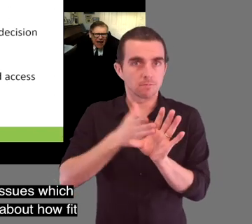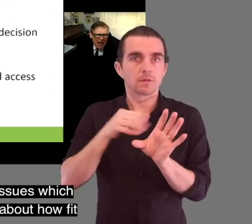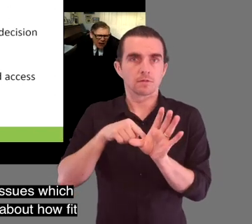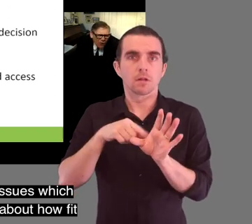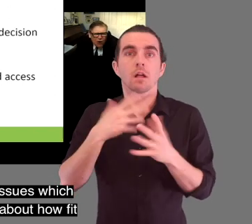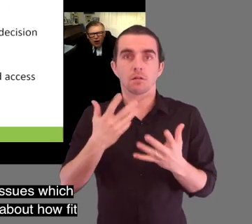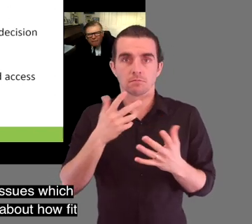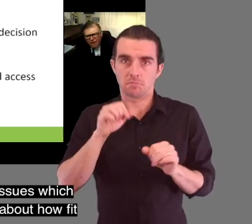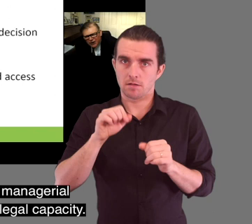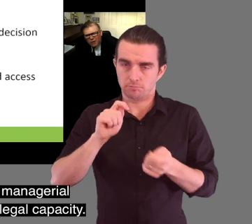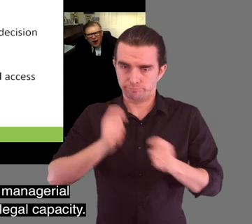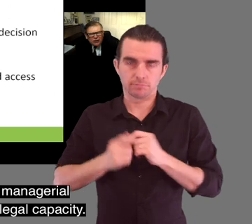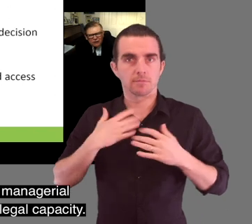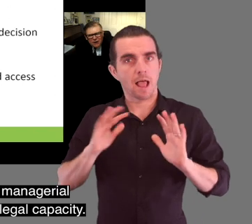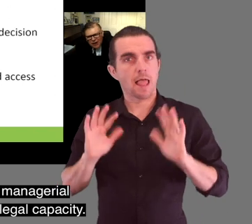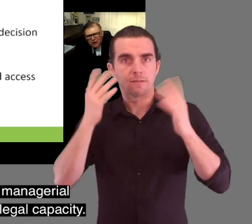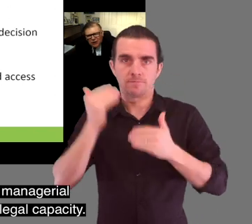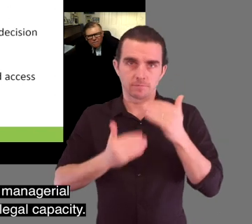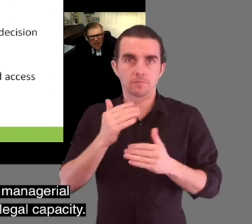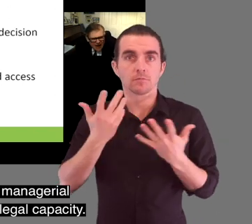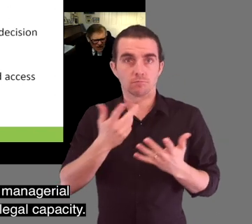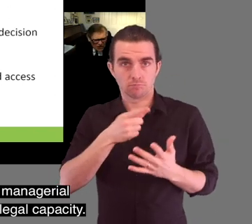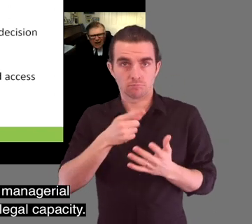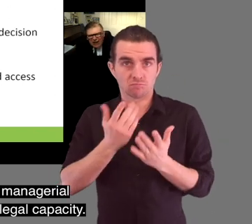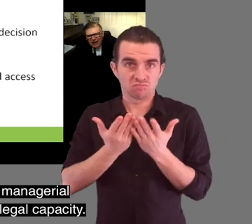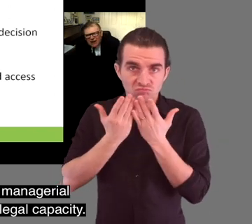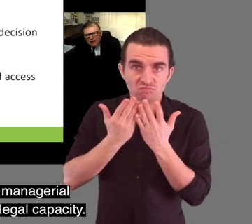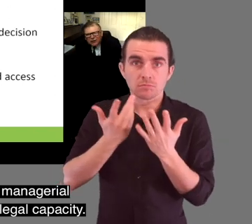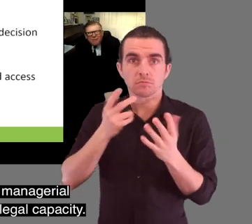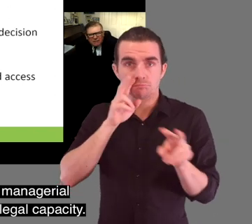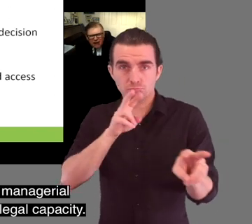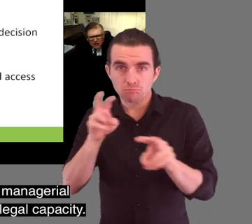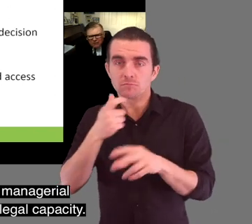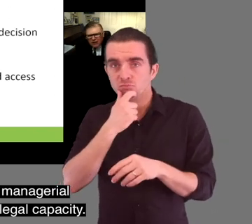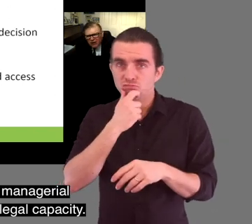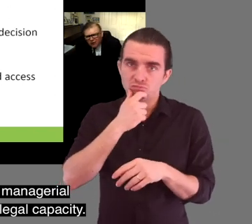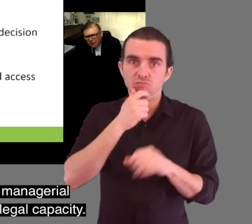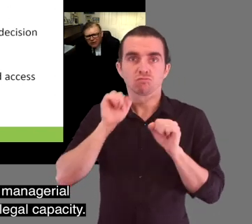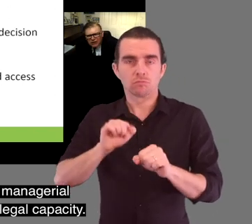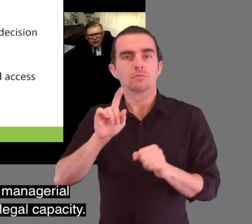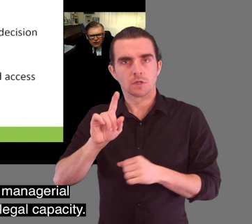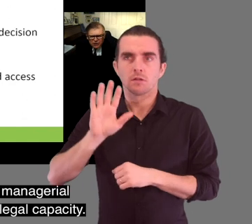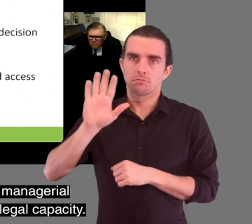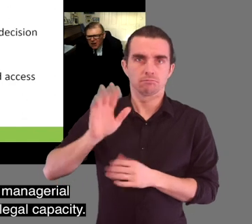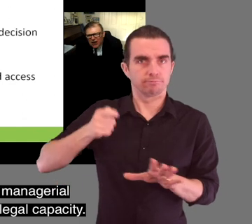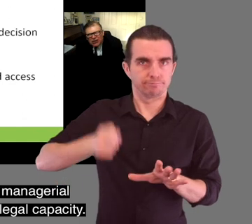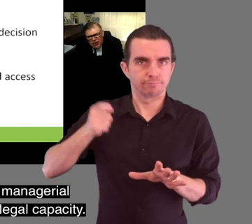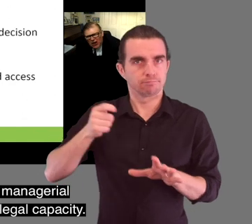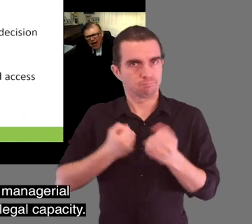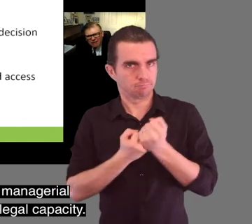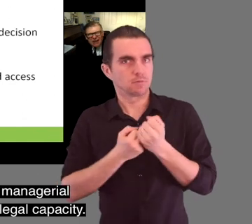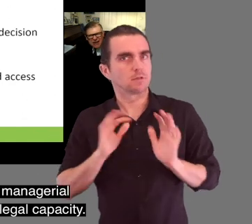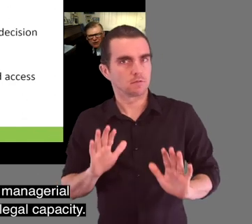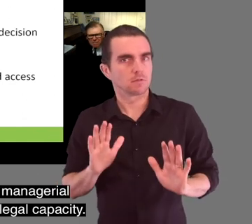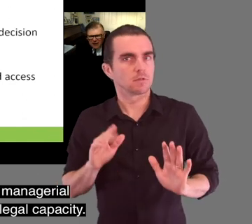about how fit you are to study, to make managerial decisions and so on, but can still